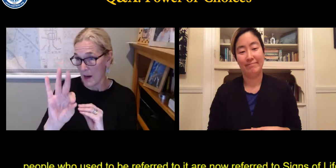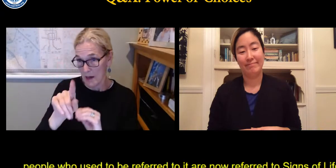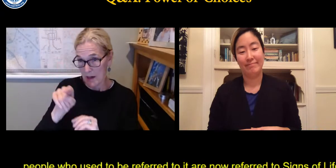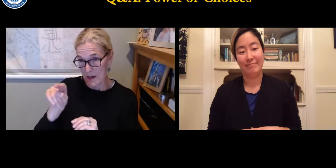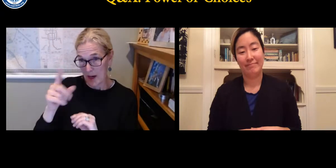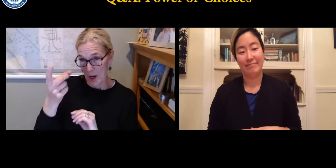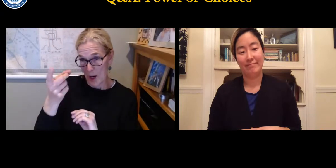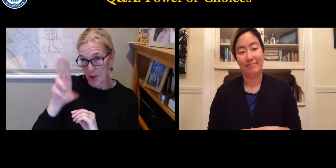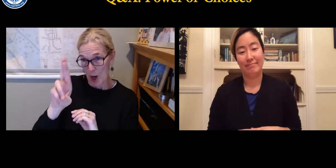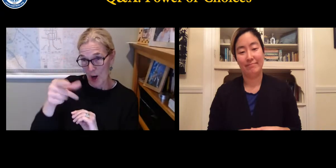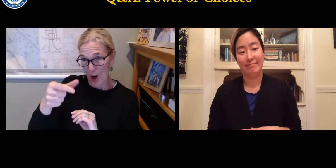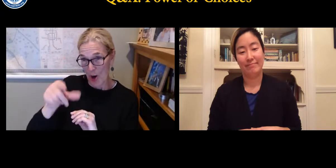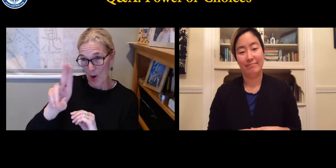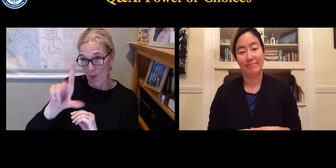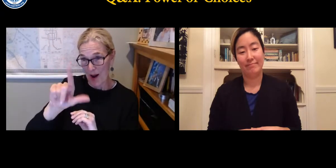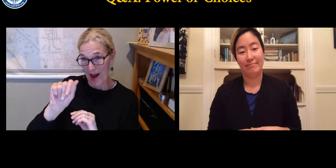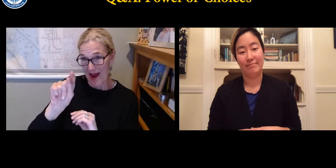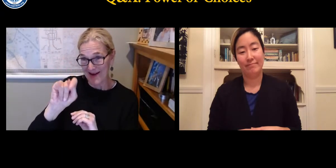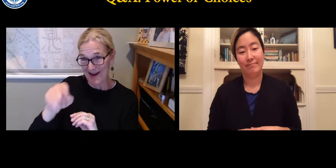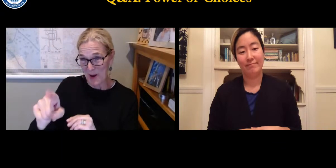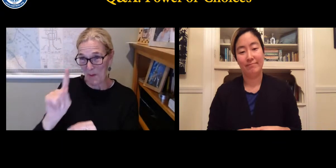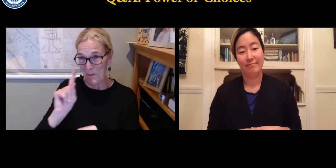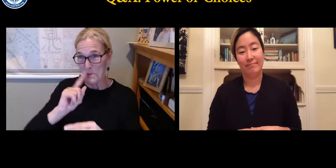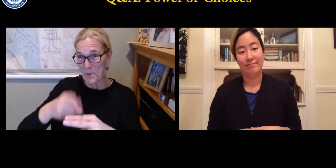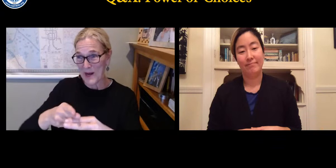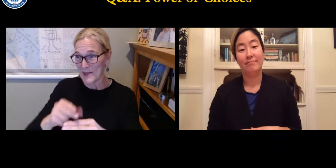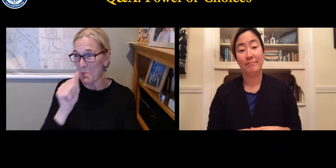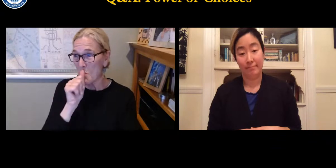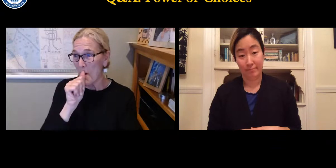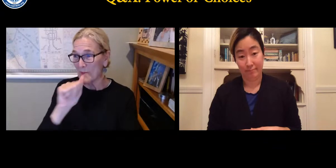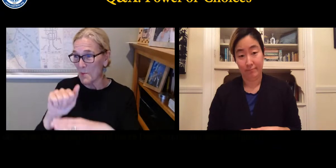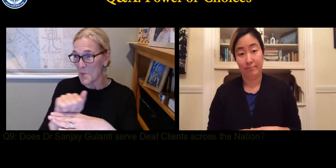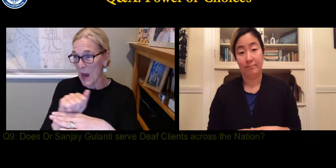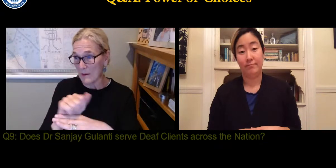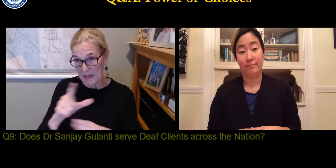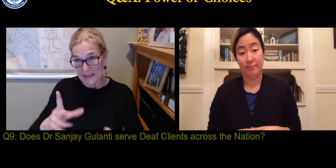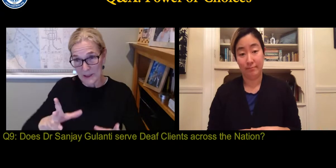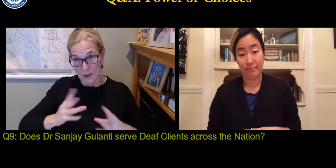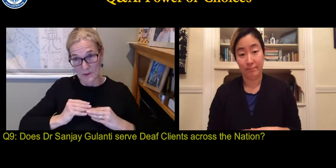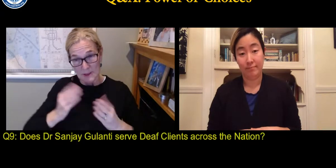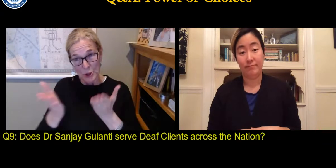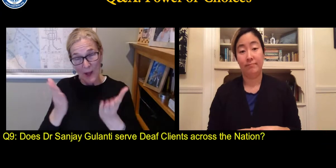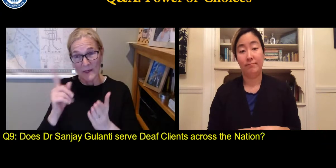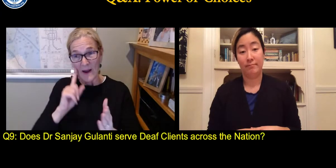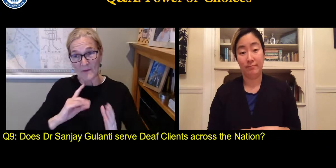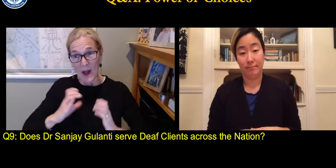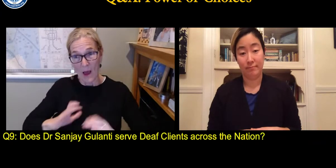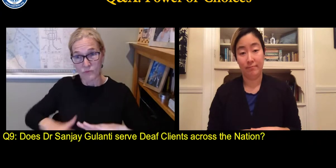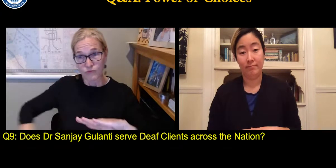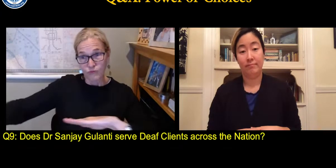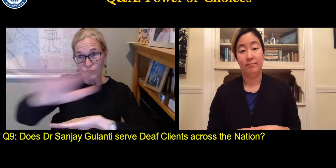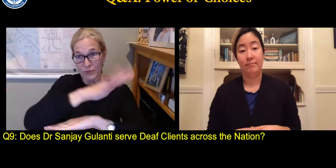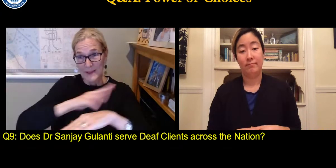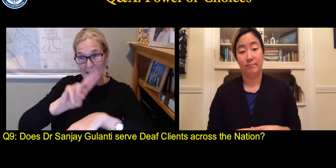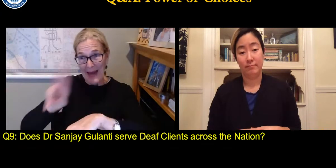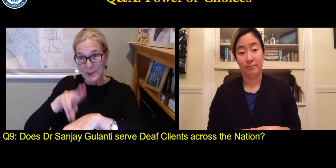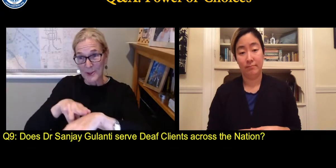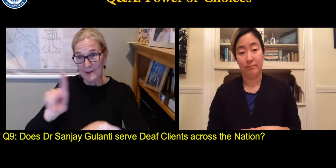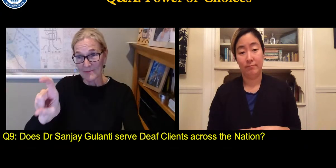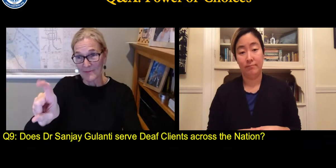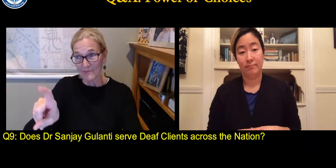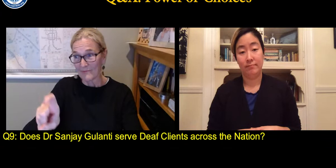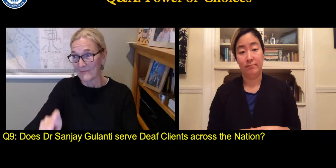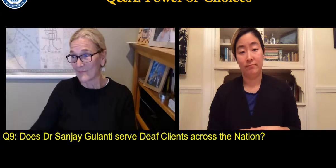make sure I'm looking at the list of questions. Okay, question there says, does Dr.